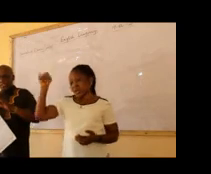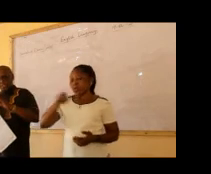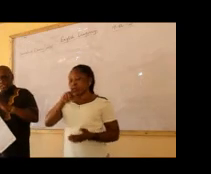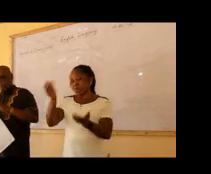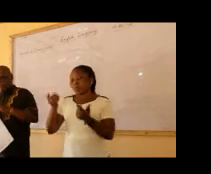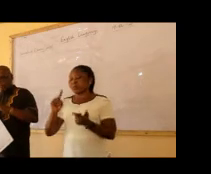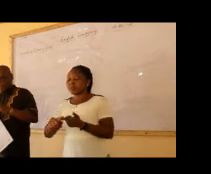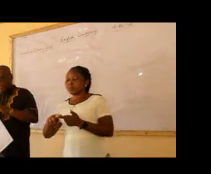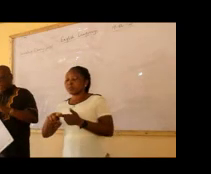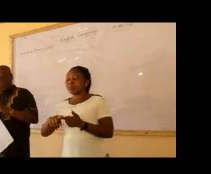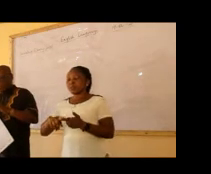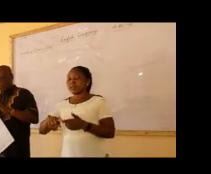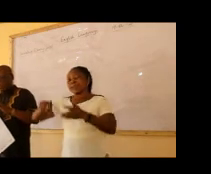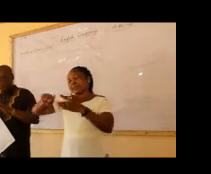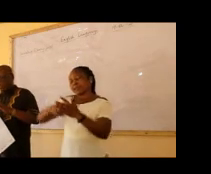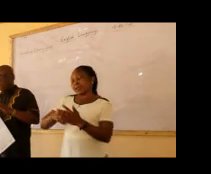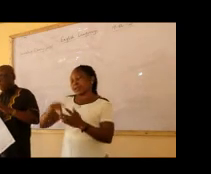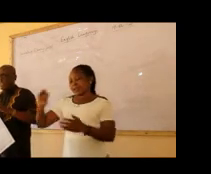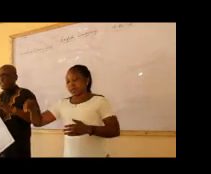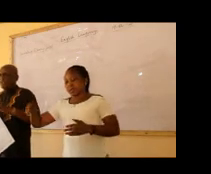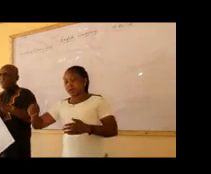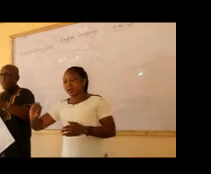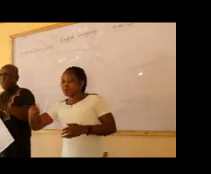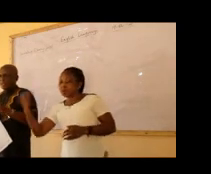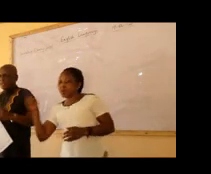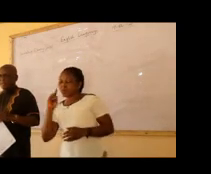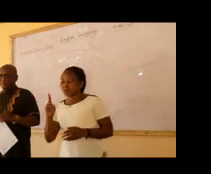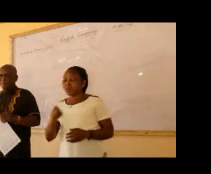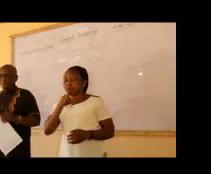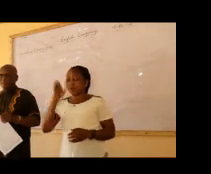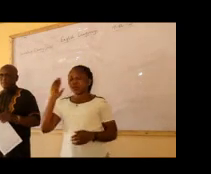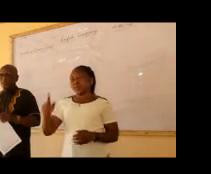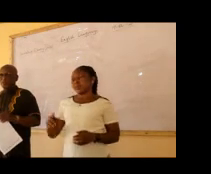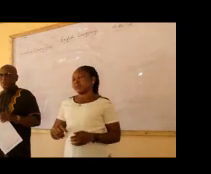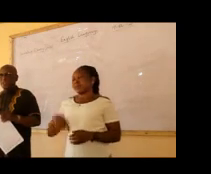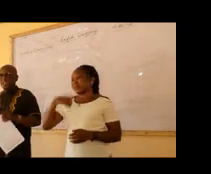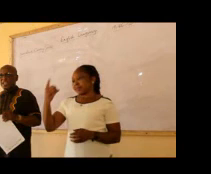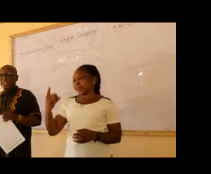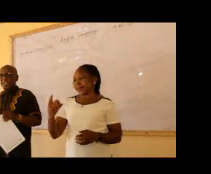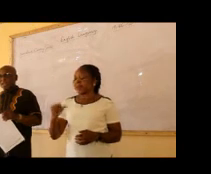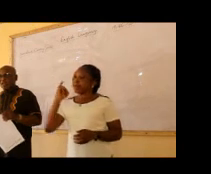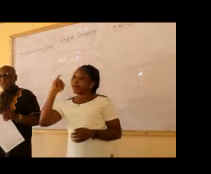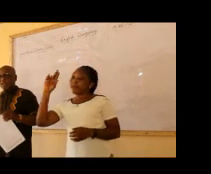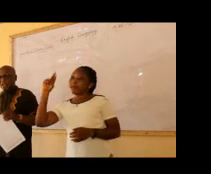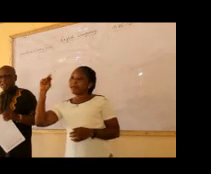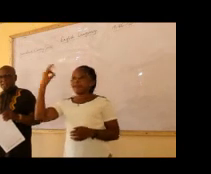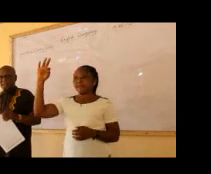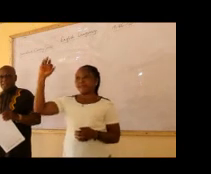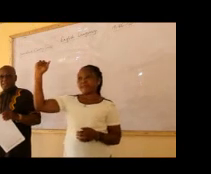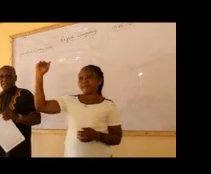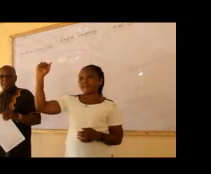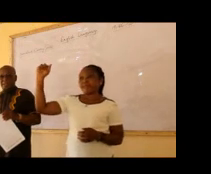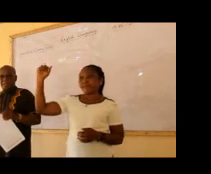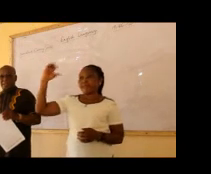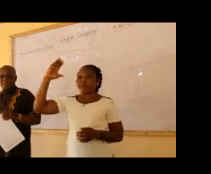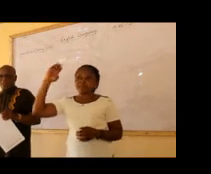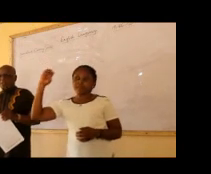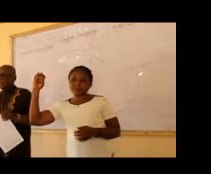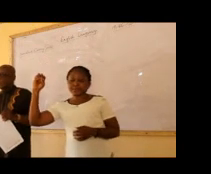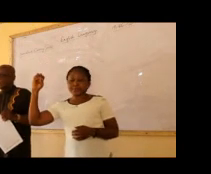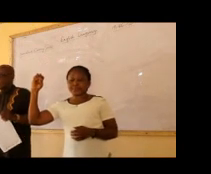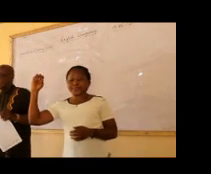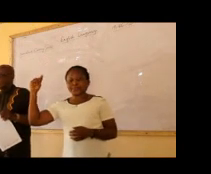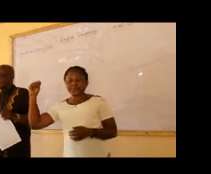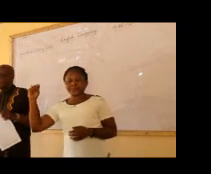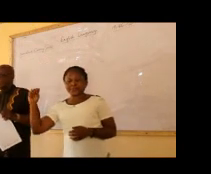say in the next paragraph, you say, in fact, or you say, however,